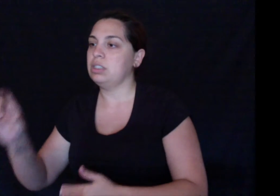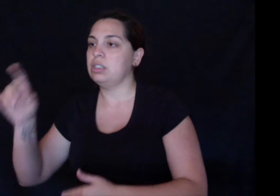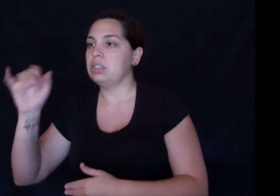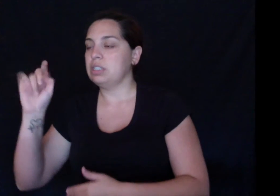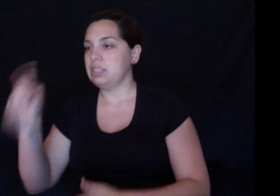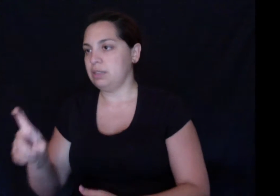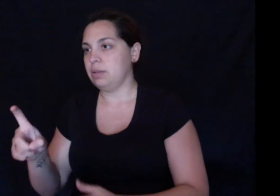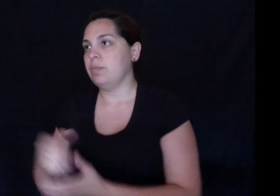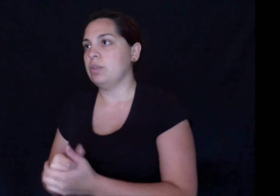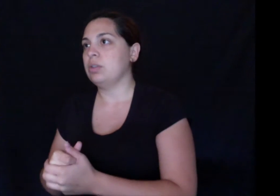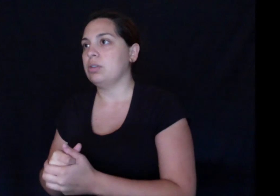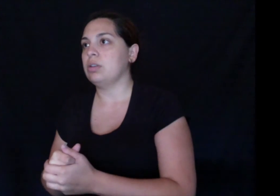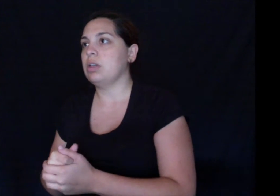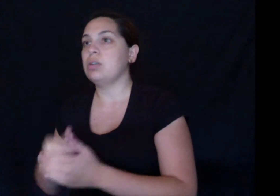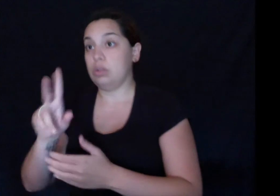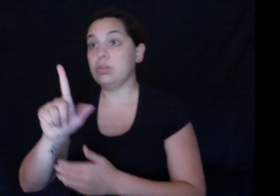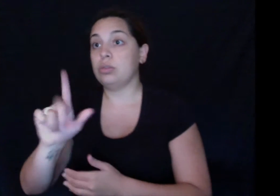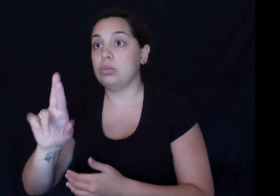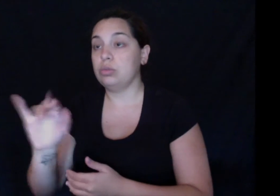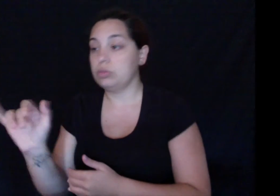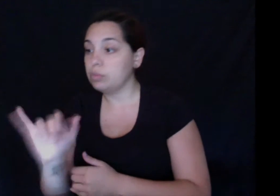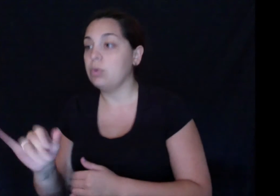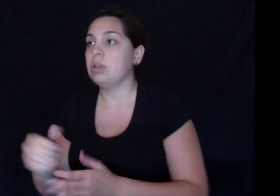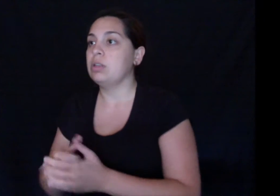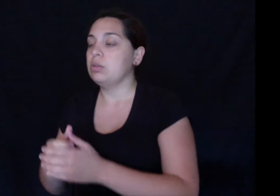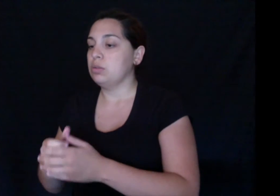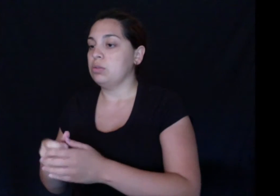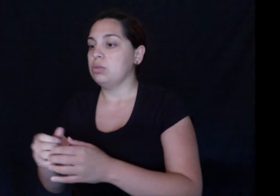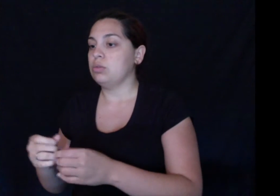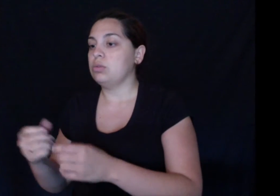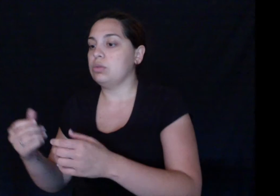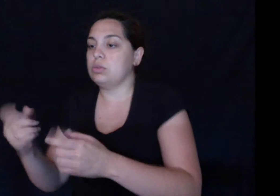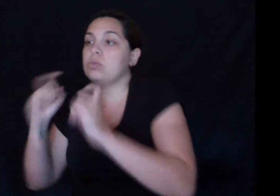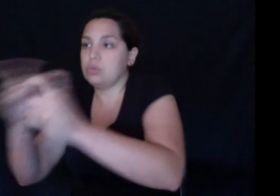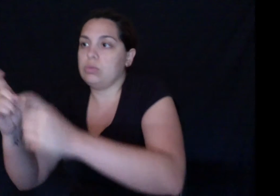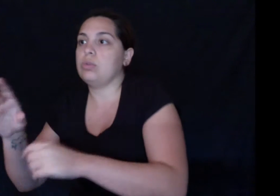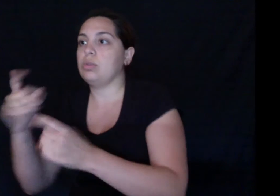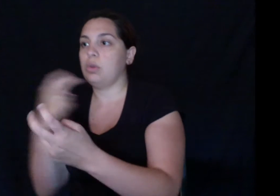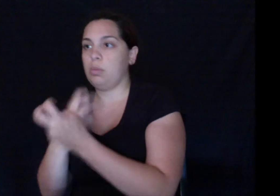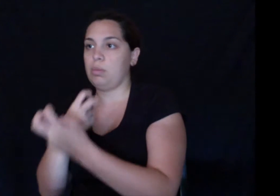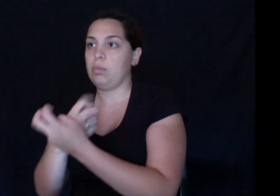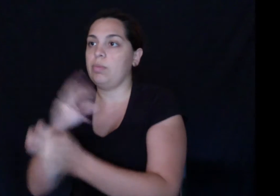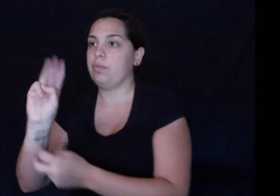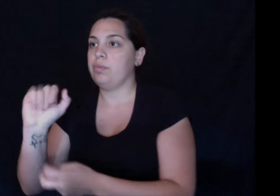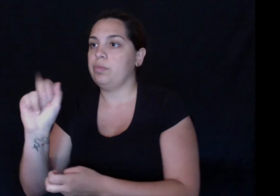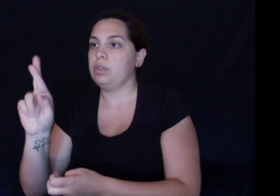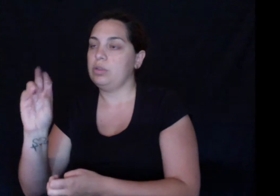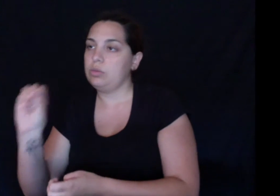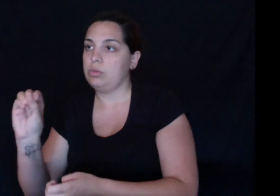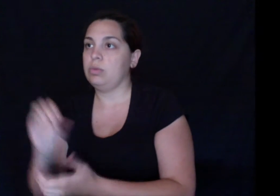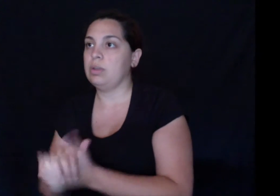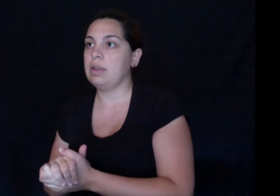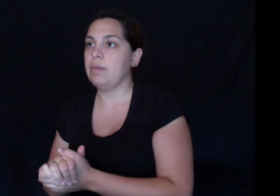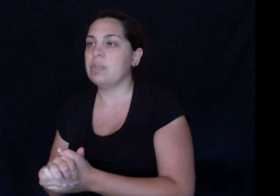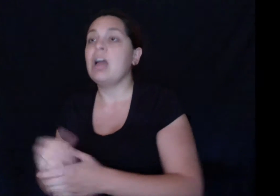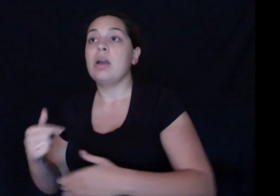built up a terrific subreddit and really try to give back to the Reddit community. When we hit 1,000 subscribers, we gave away a Nexus 6. And we also,